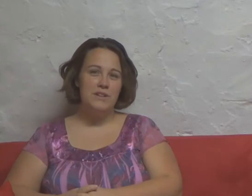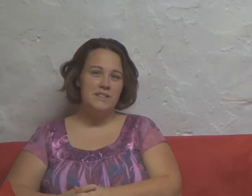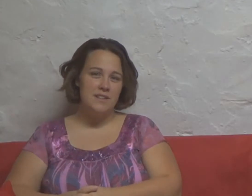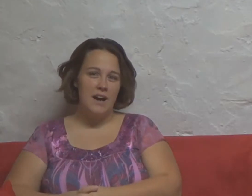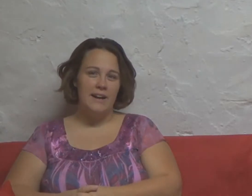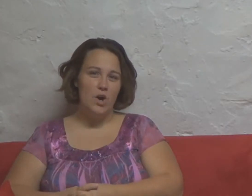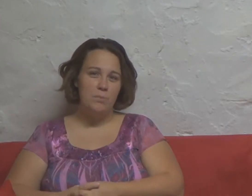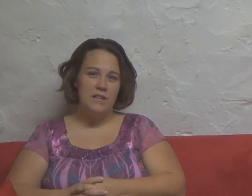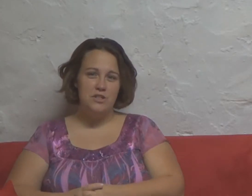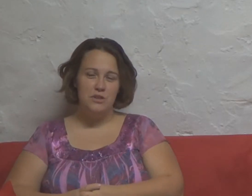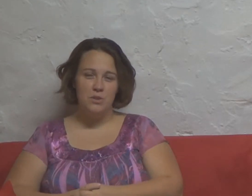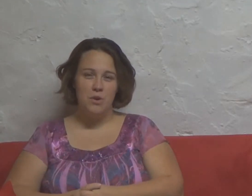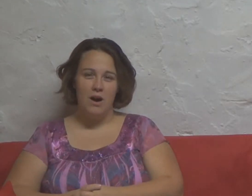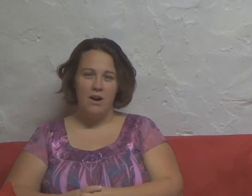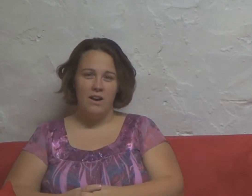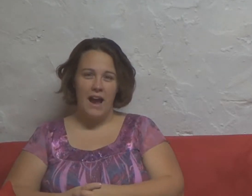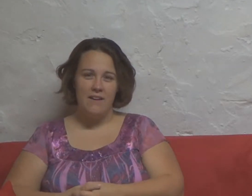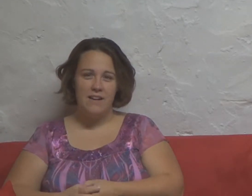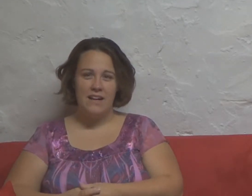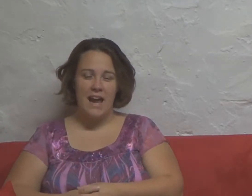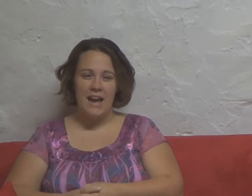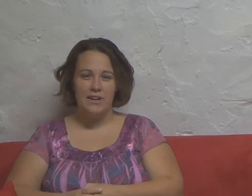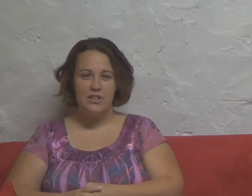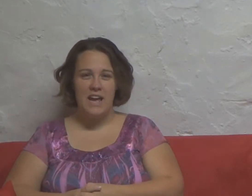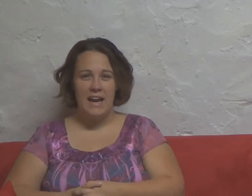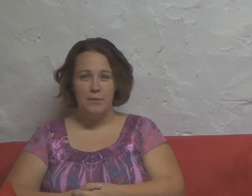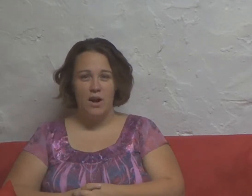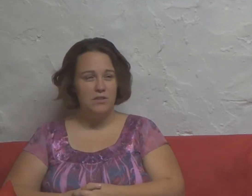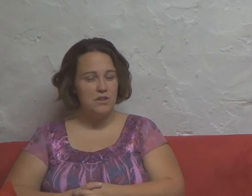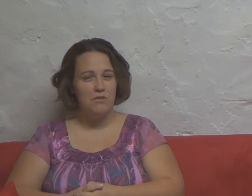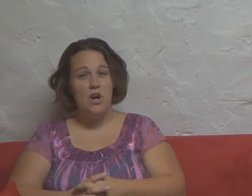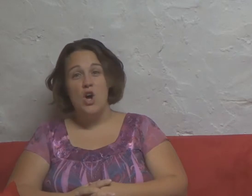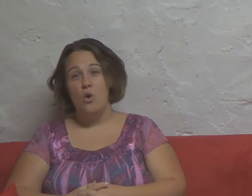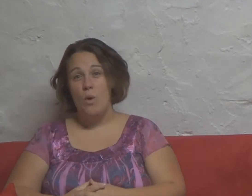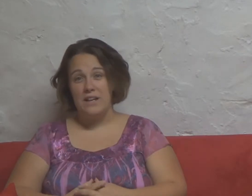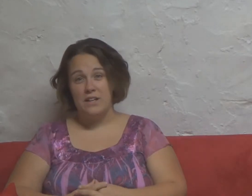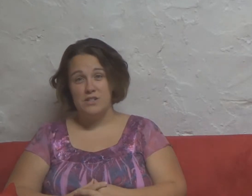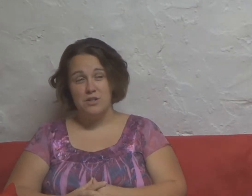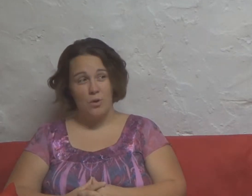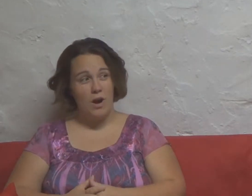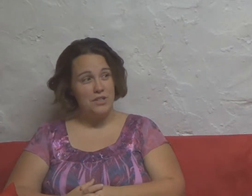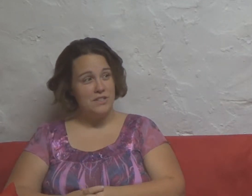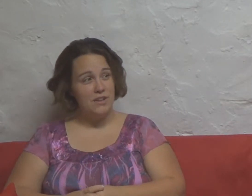students. I hope that you are having a good day regardless of when it is that you are watching this